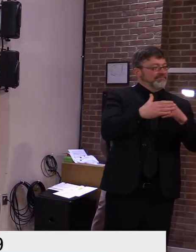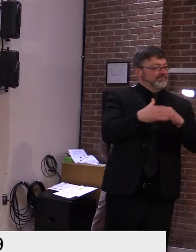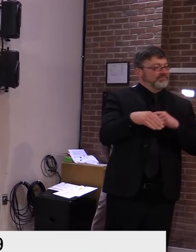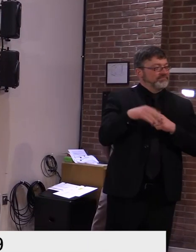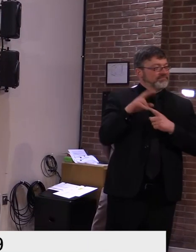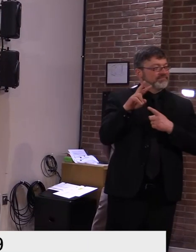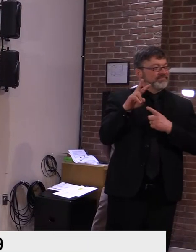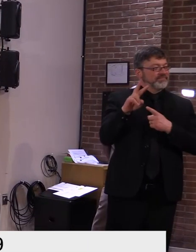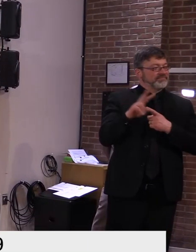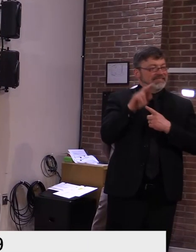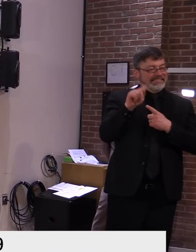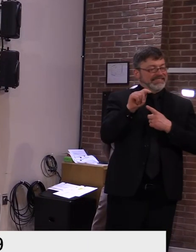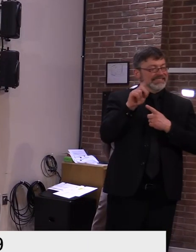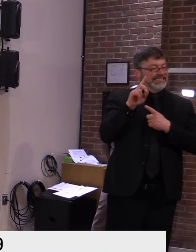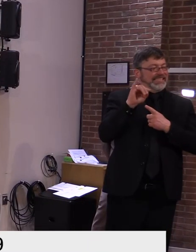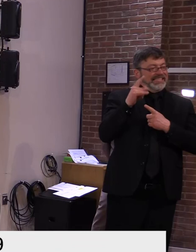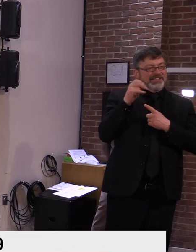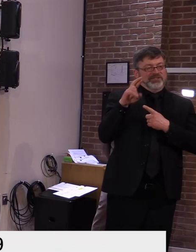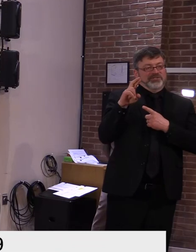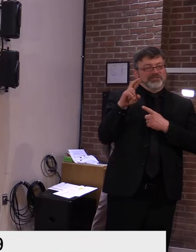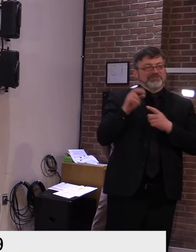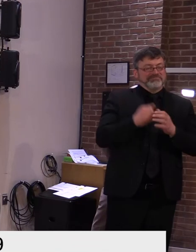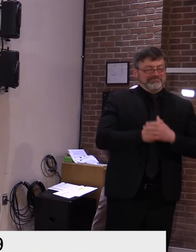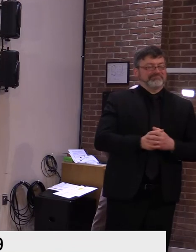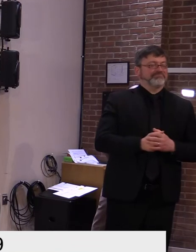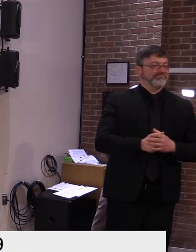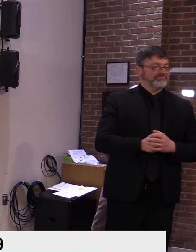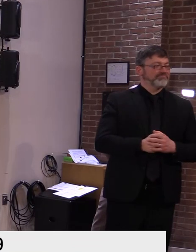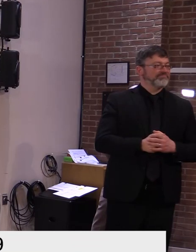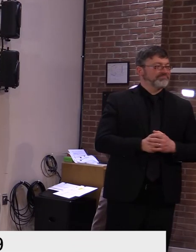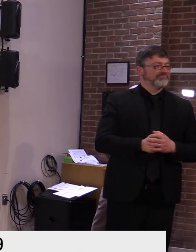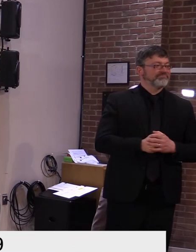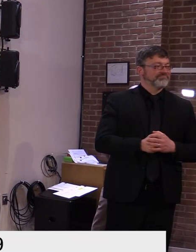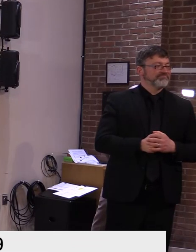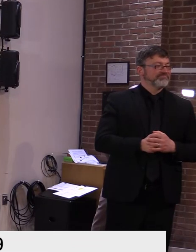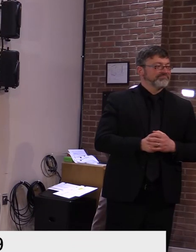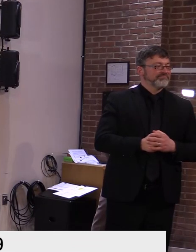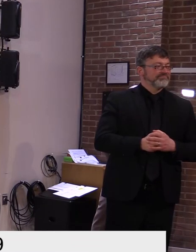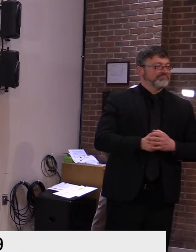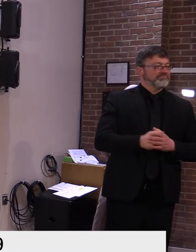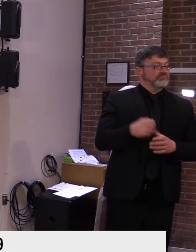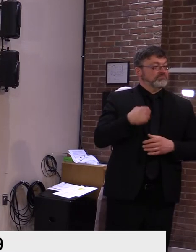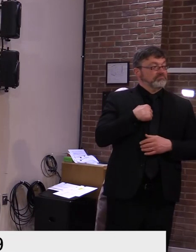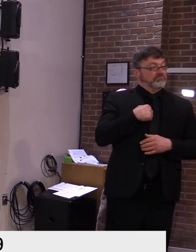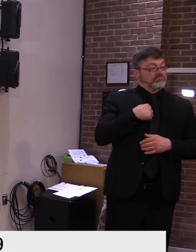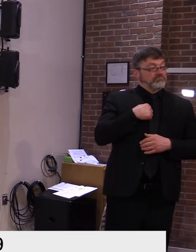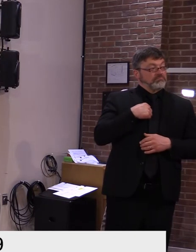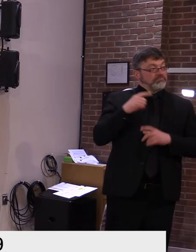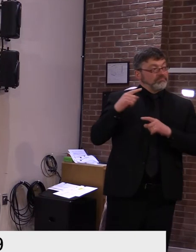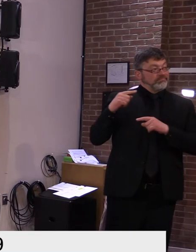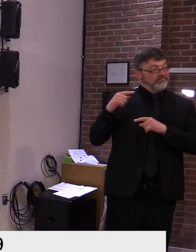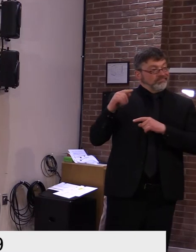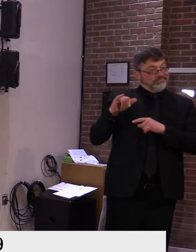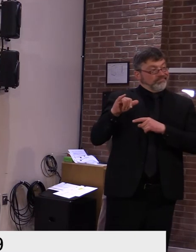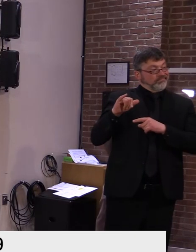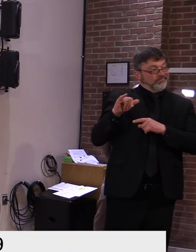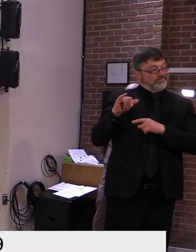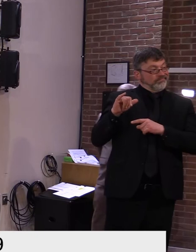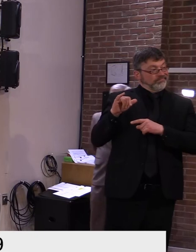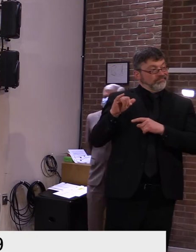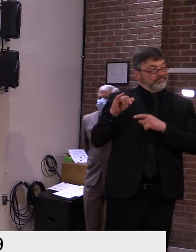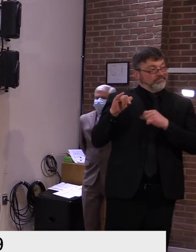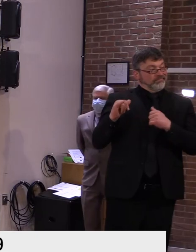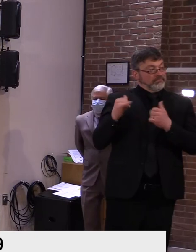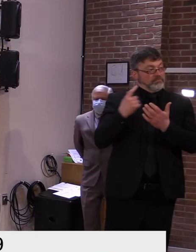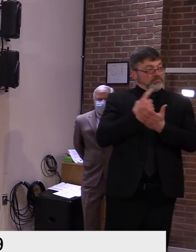Hi, I wanted to ask about the reporting that came out in 7 days this week about a soldier in the Vermont National Guard